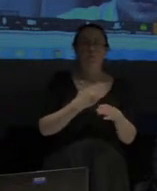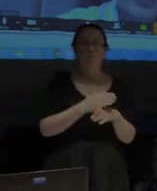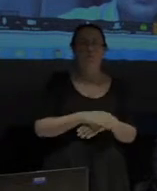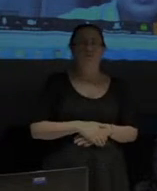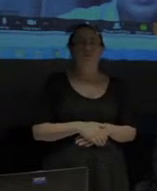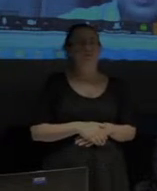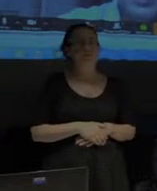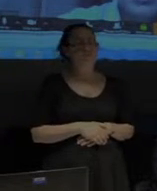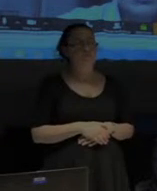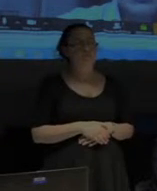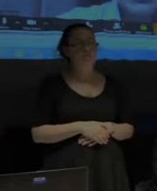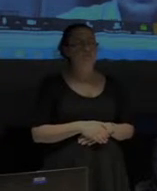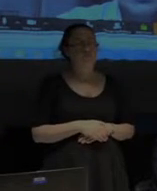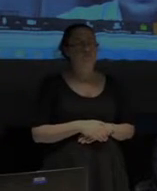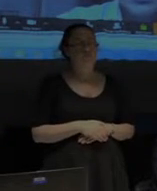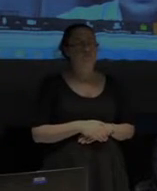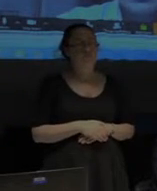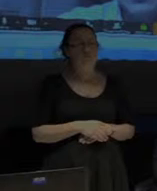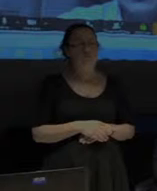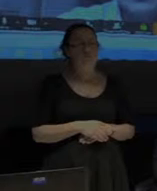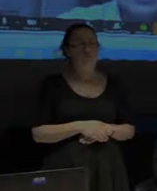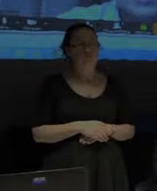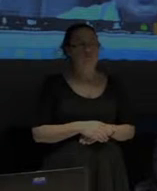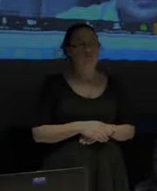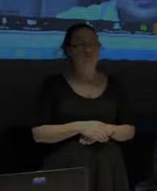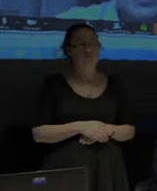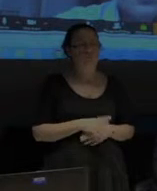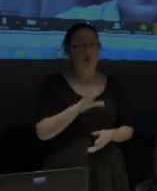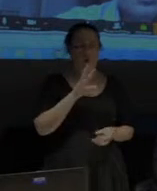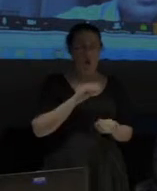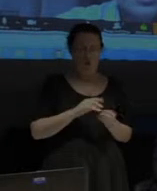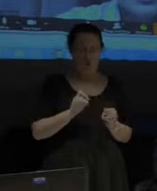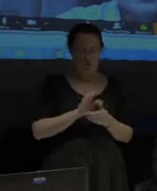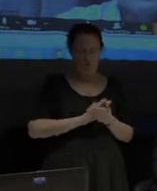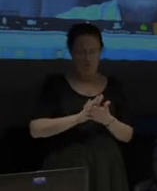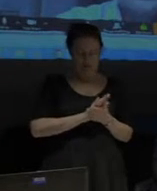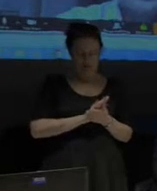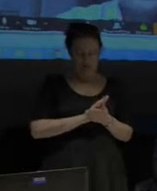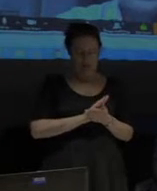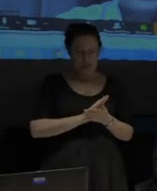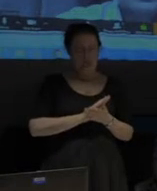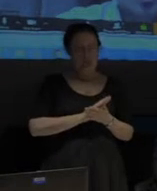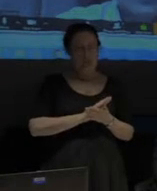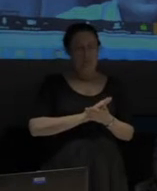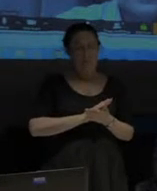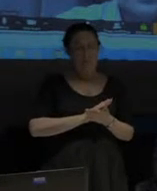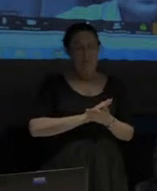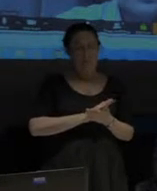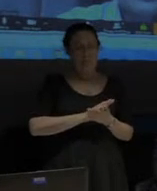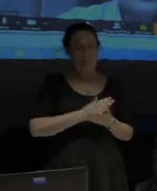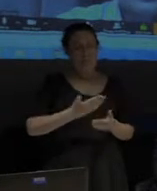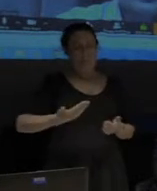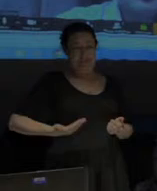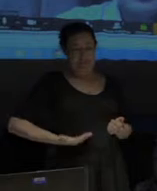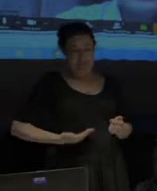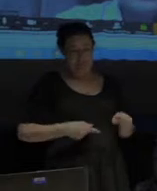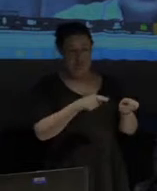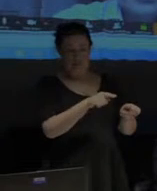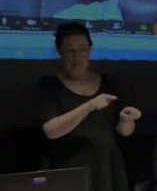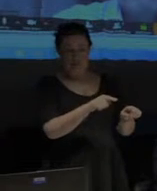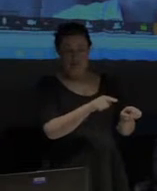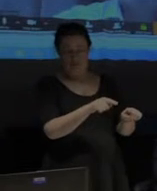last comment I made in saying that I believe in business there's often a